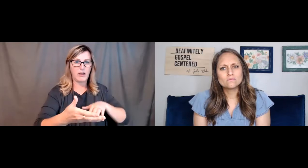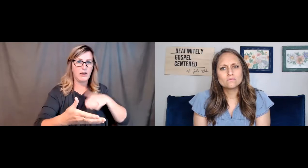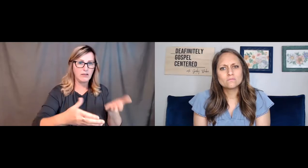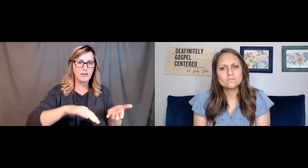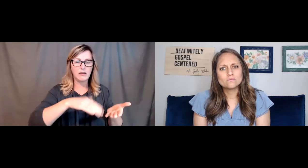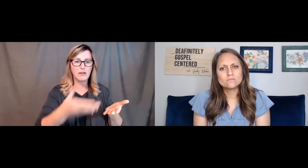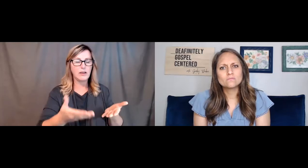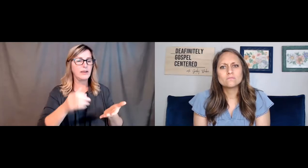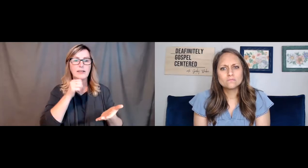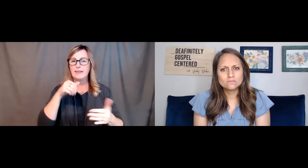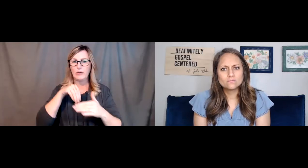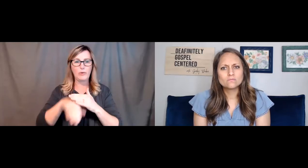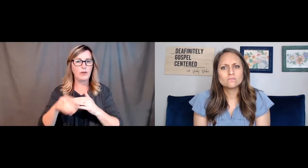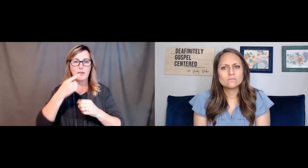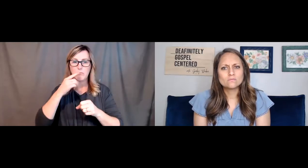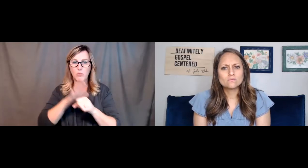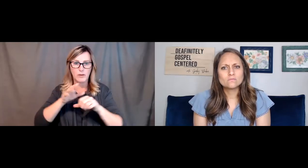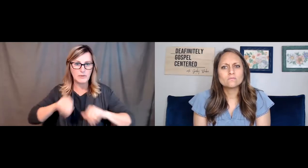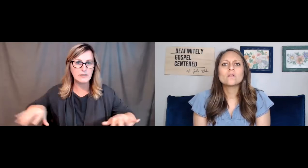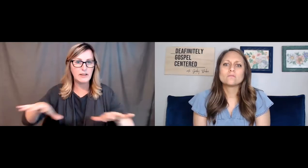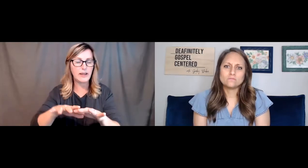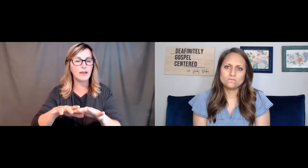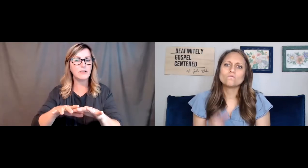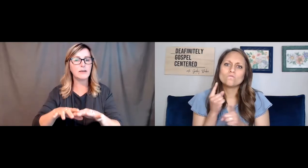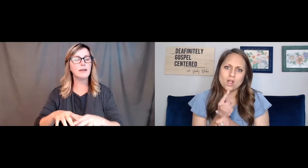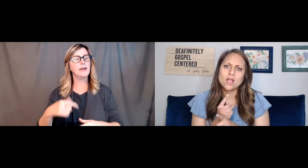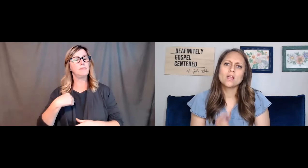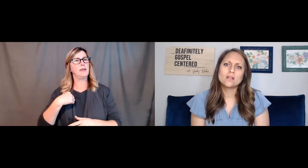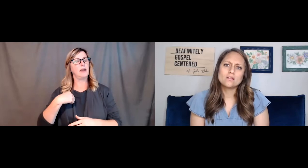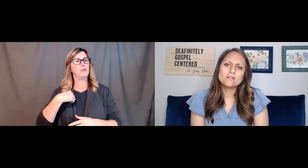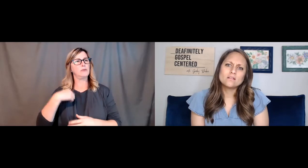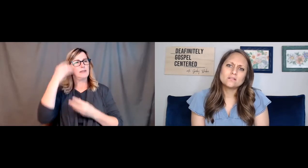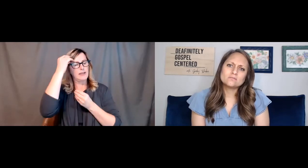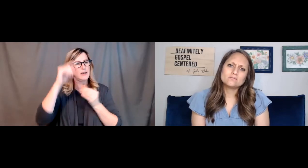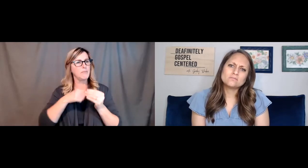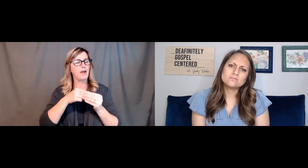Many of them died on that journey. They didn't make it to the promised land. Mm-hmm.